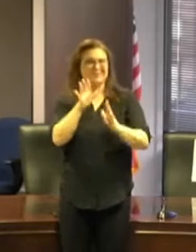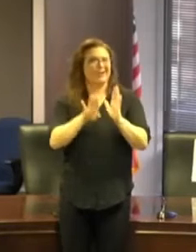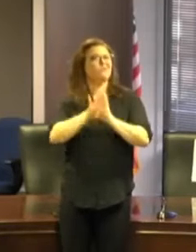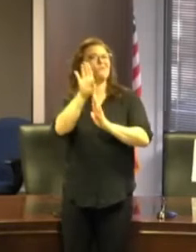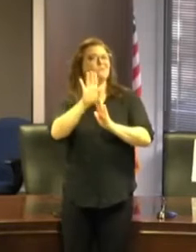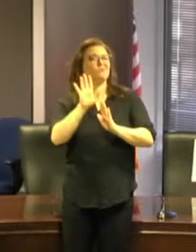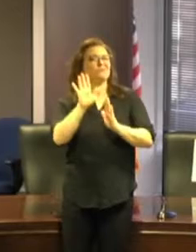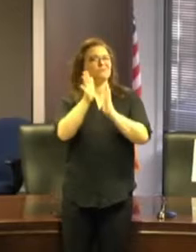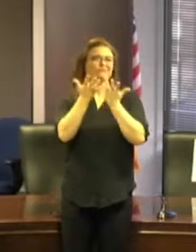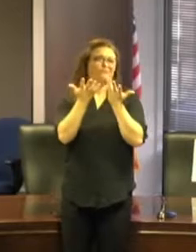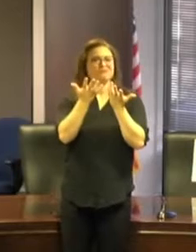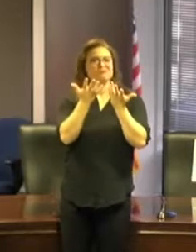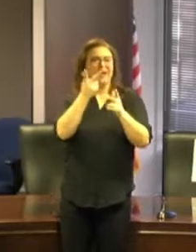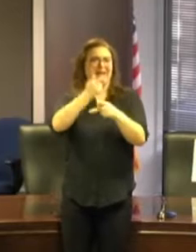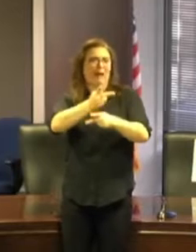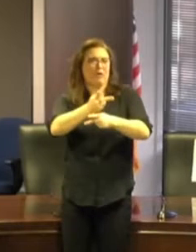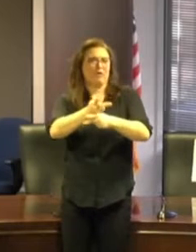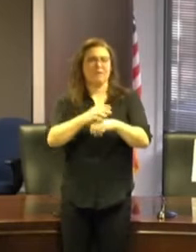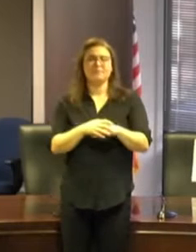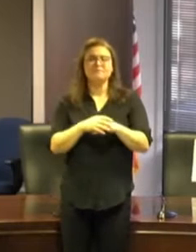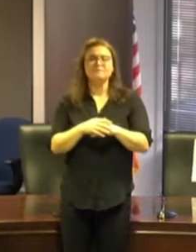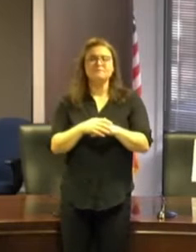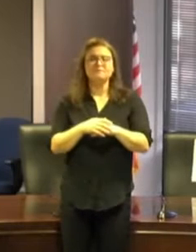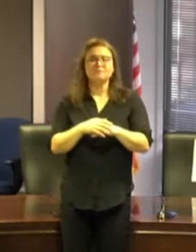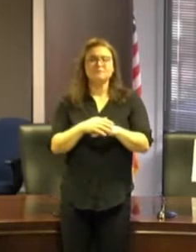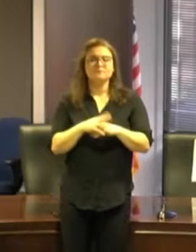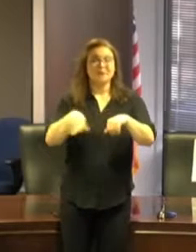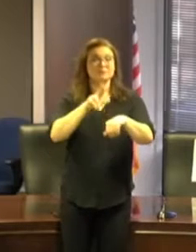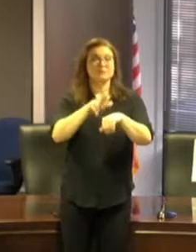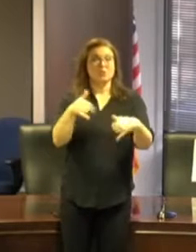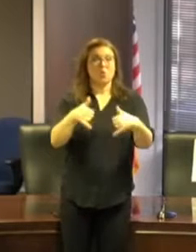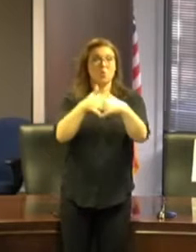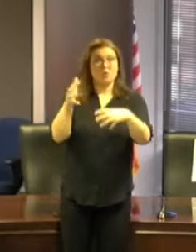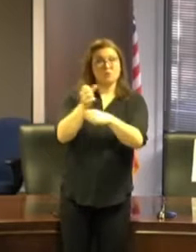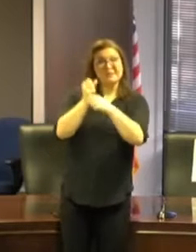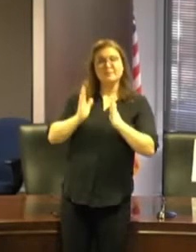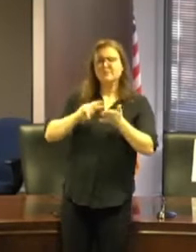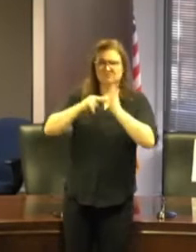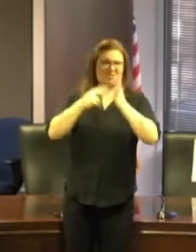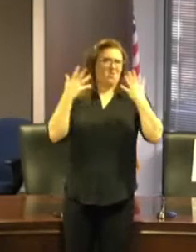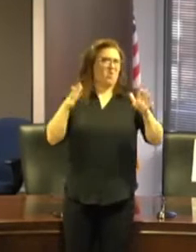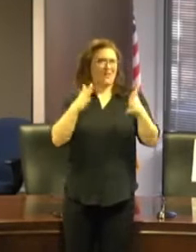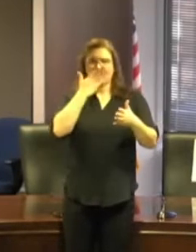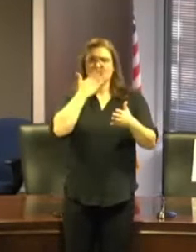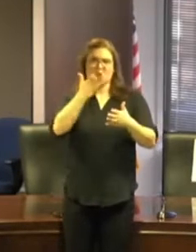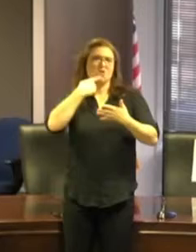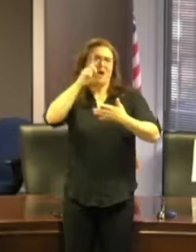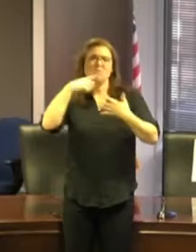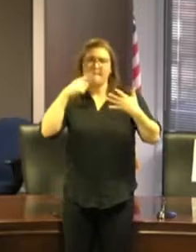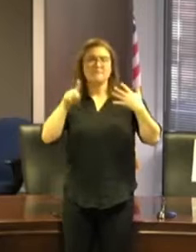National award recipients have demonstrated a superior performance in key quality outcomes, such as 30-day